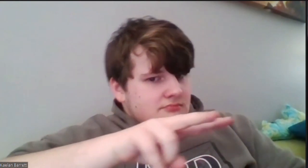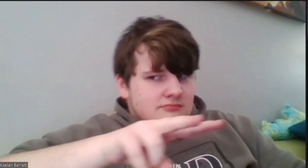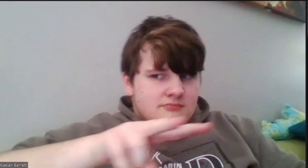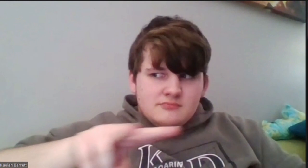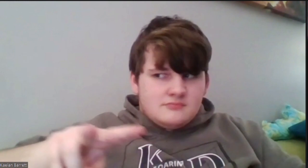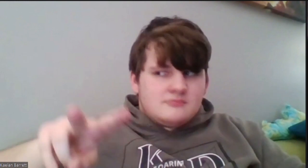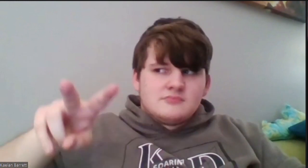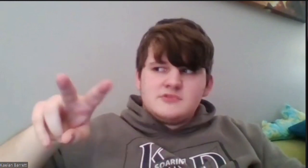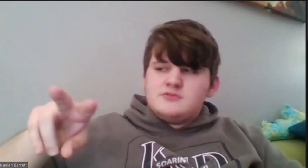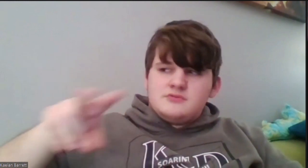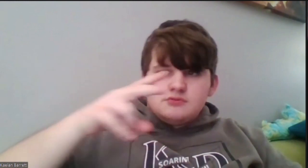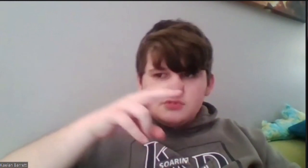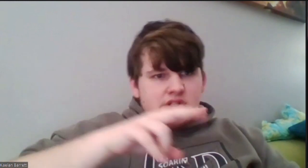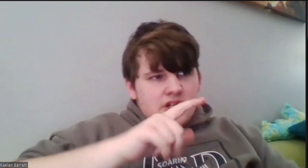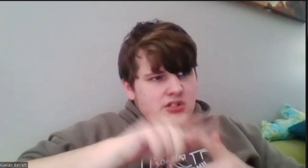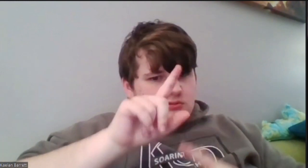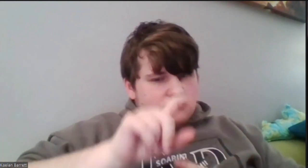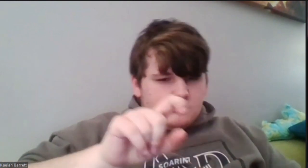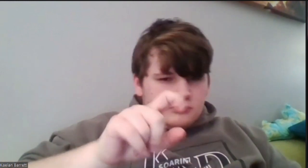He's walking along, looking at the headstones.